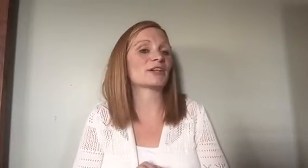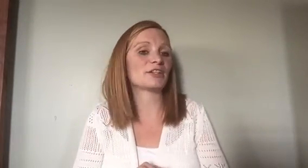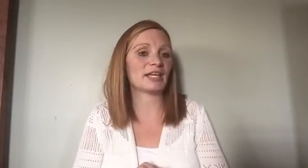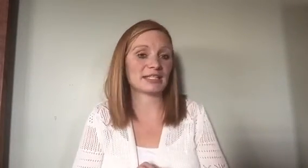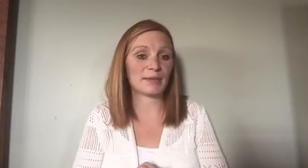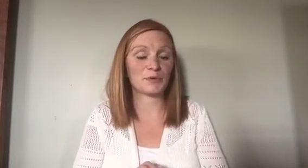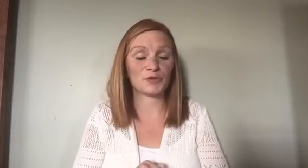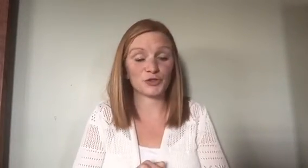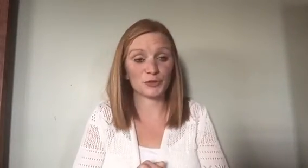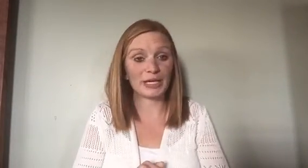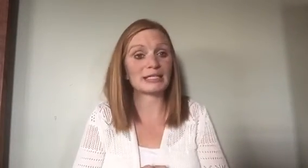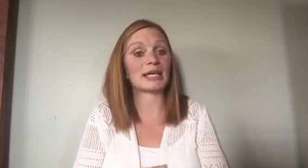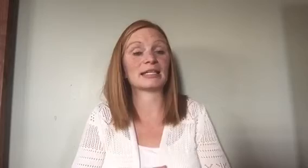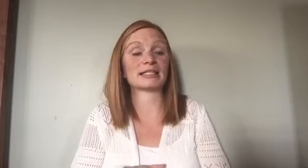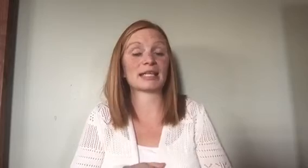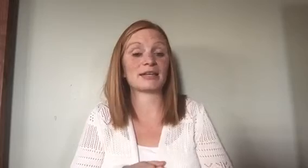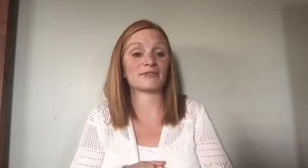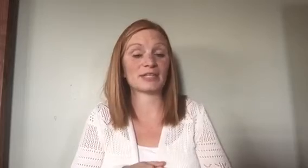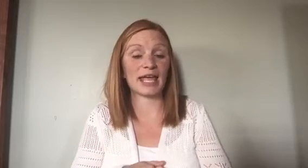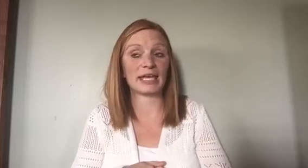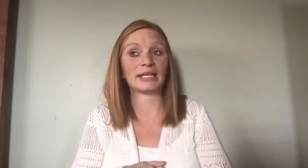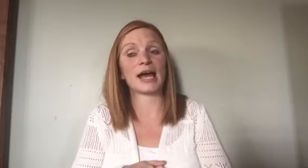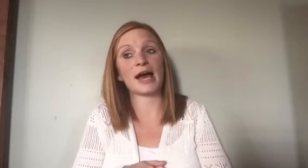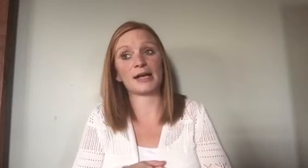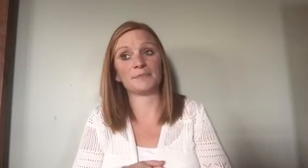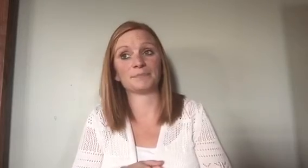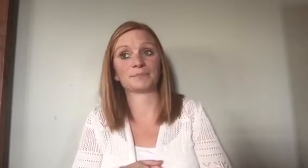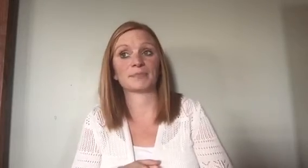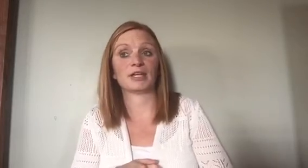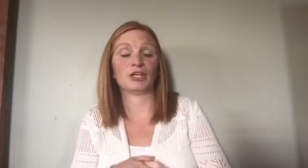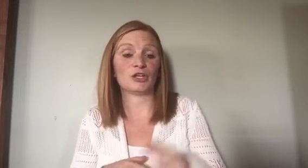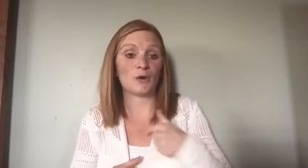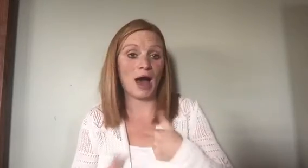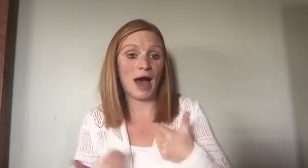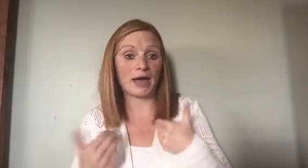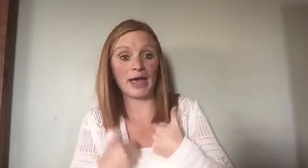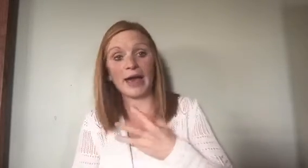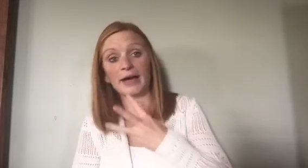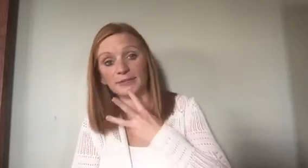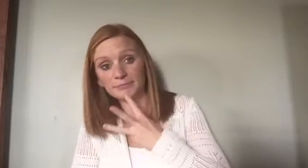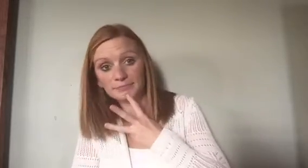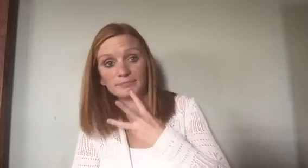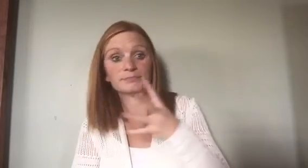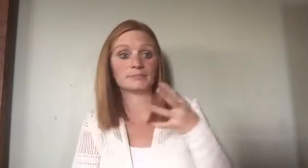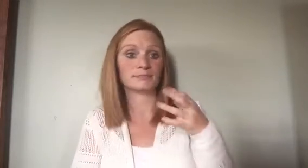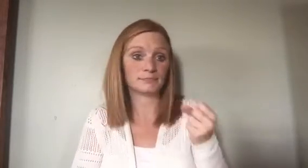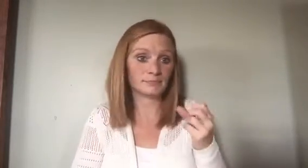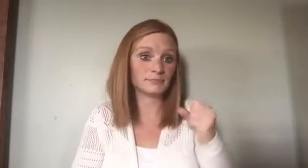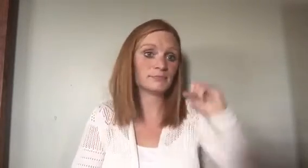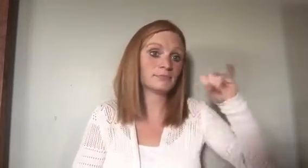to the example of the drinks, instead of saying, I have,